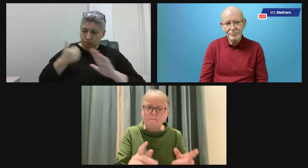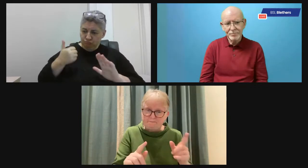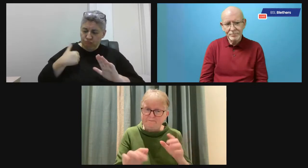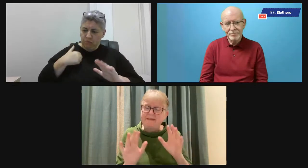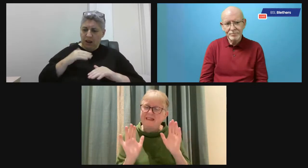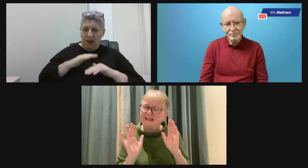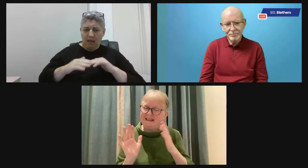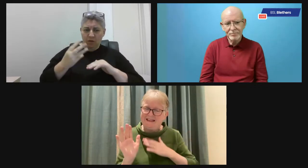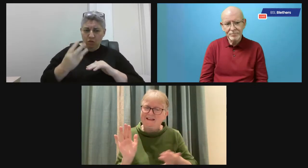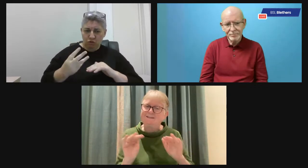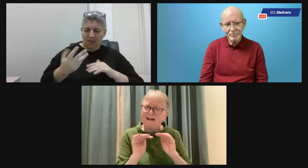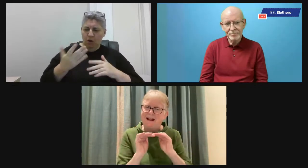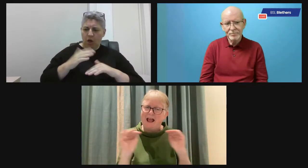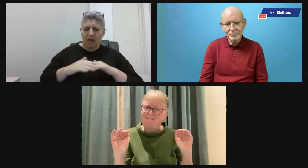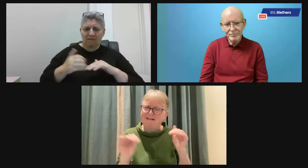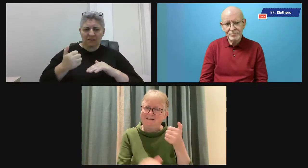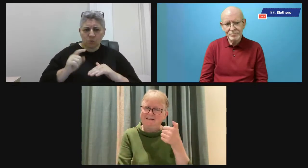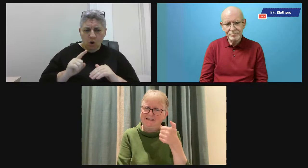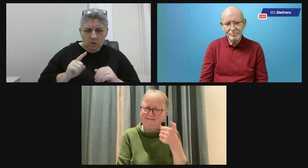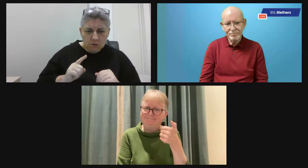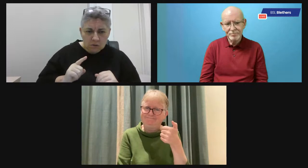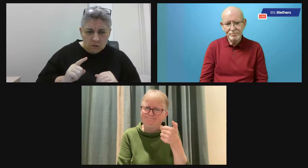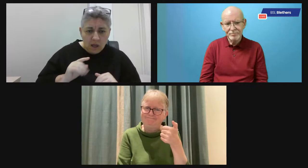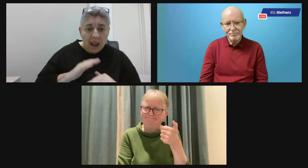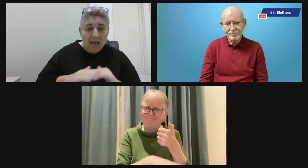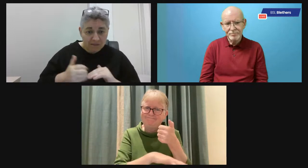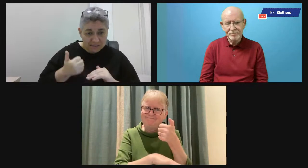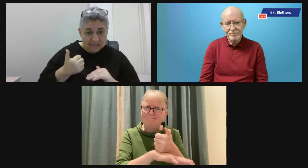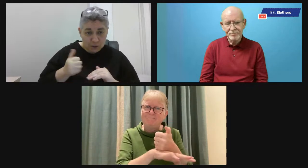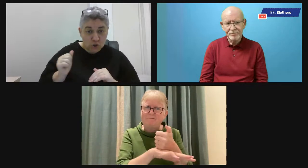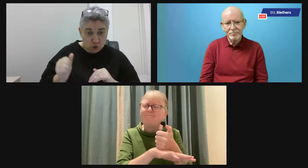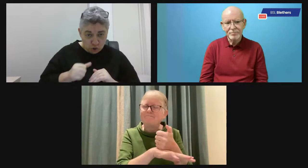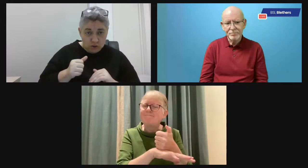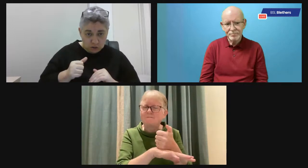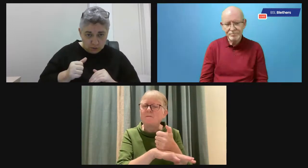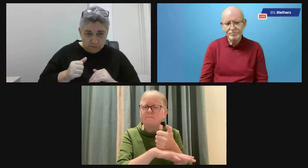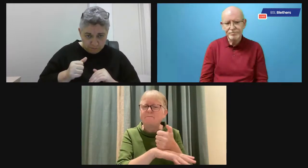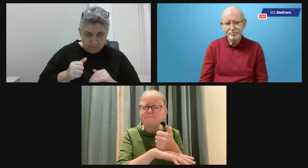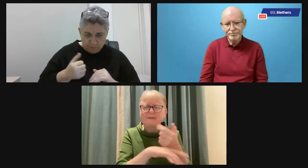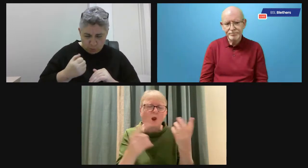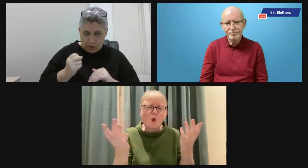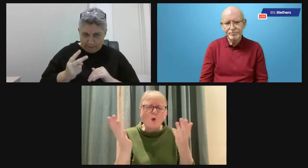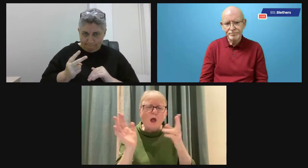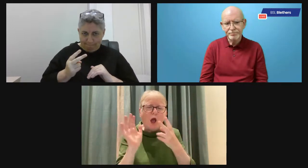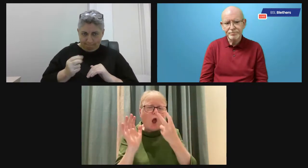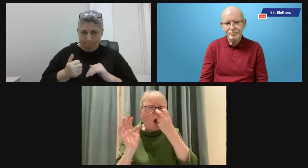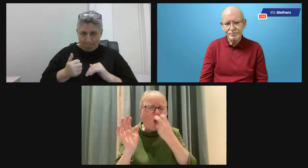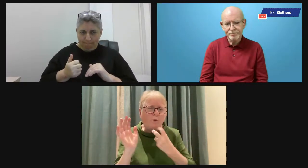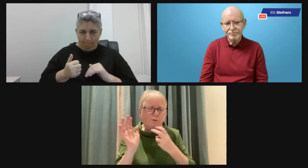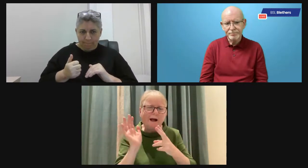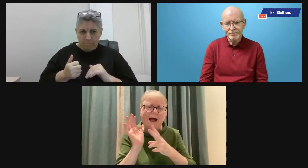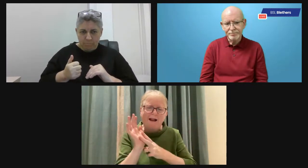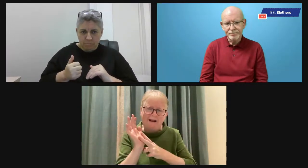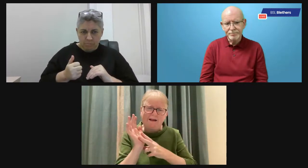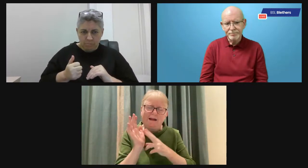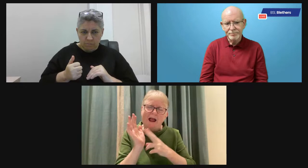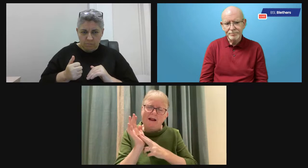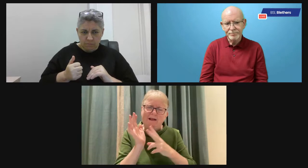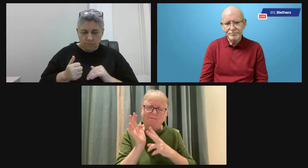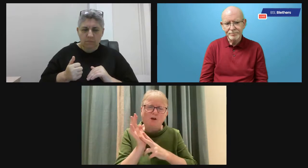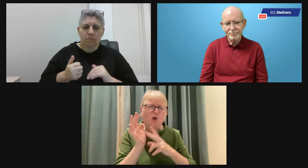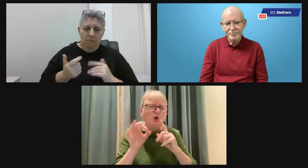and I want to start teaching, is there anything I should be doing beforehand? Get your level 6, get your basic level